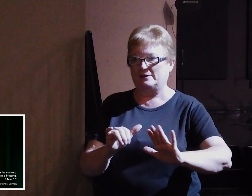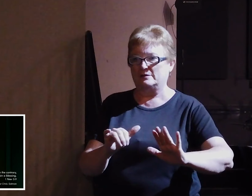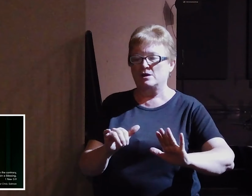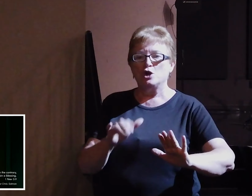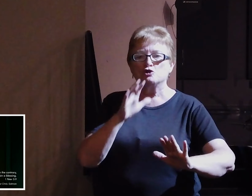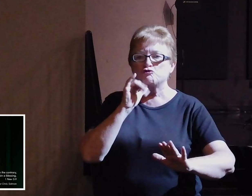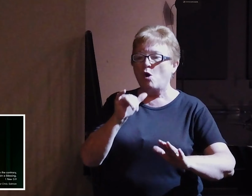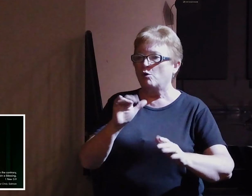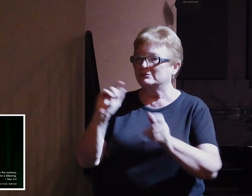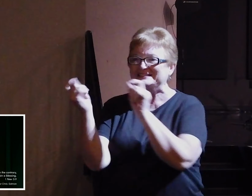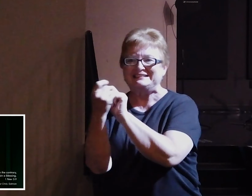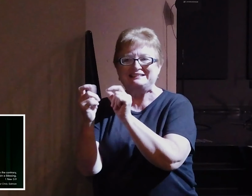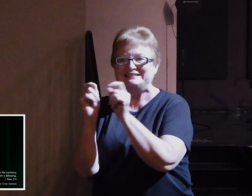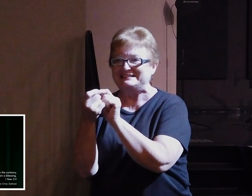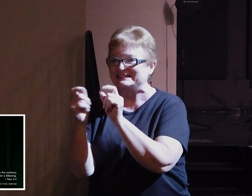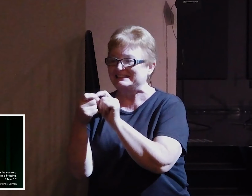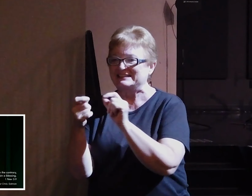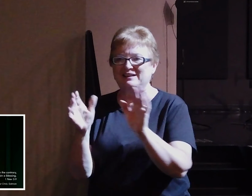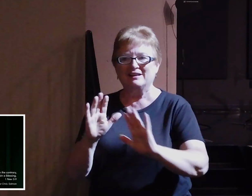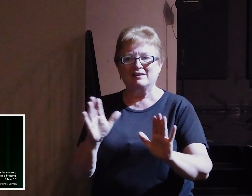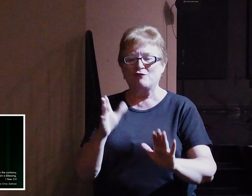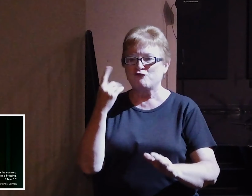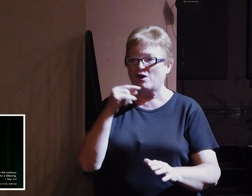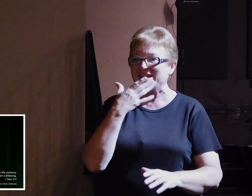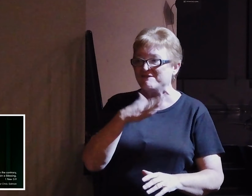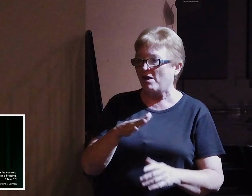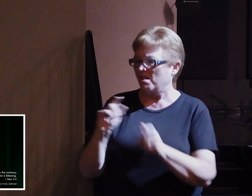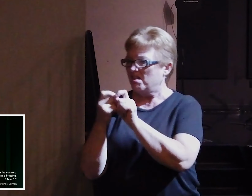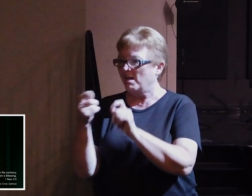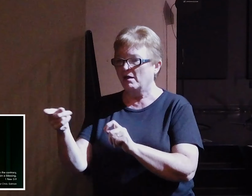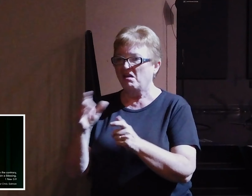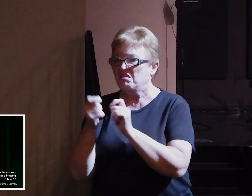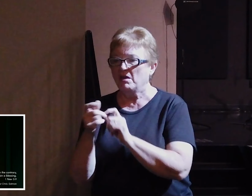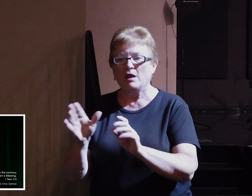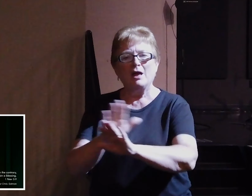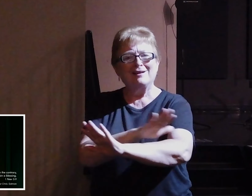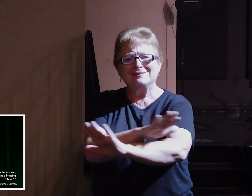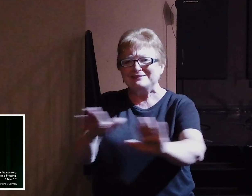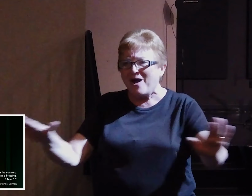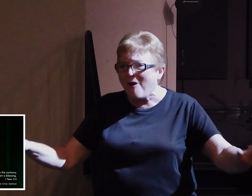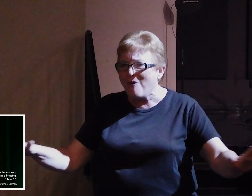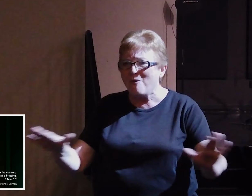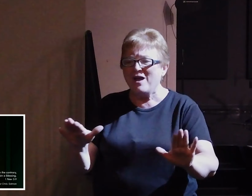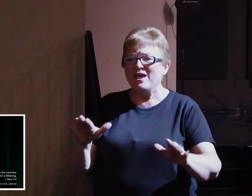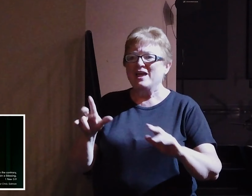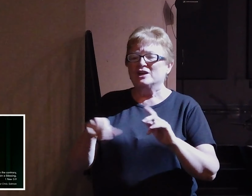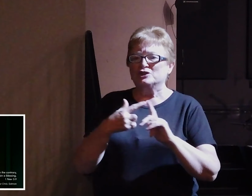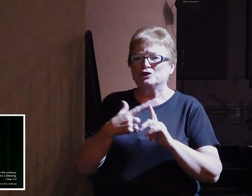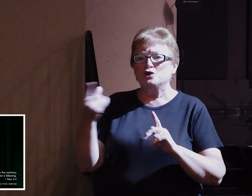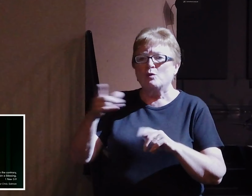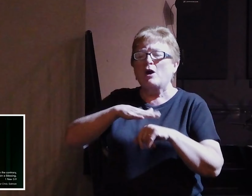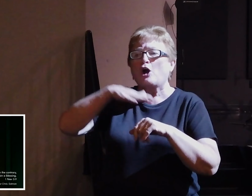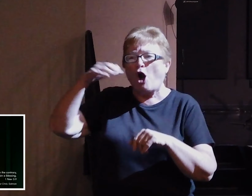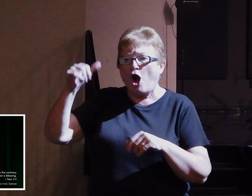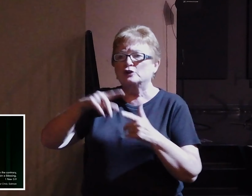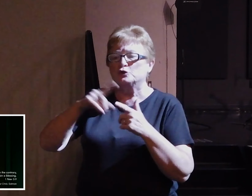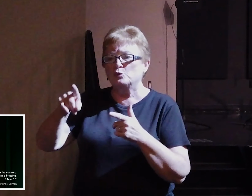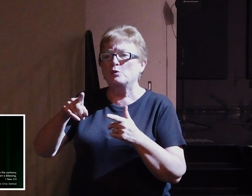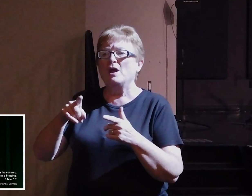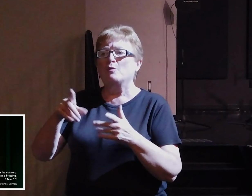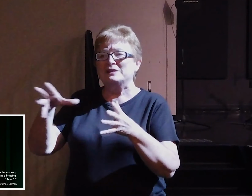for evil or reviling for reviling, but on the contrary, bless. For to this you were called, that you may obtain a blessing.